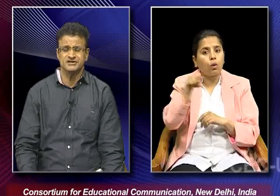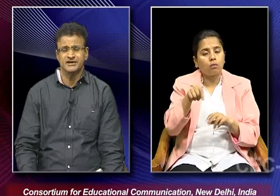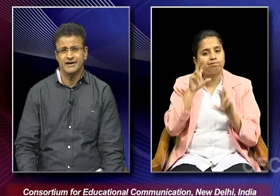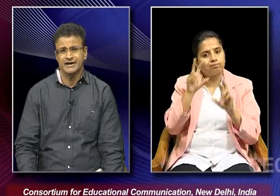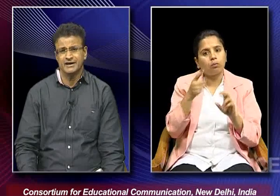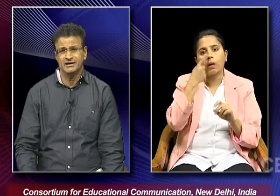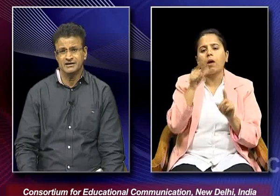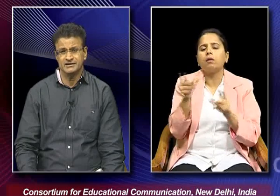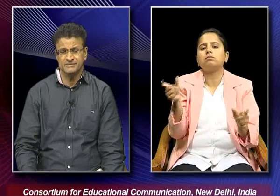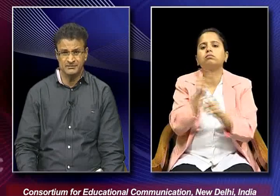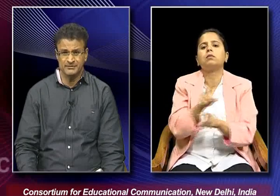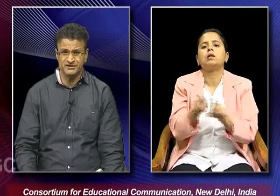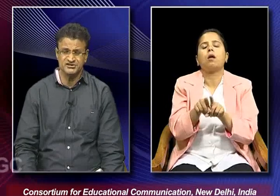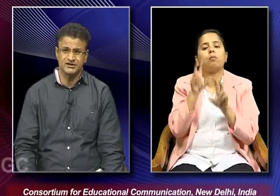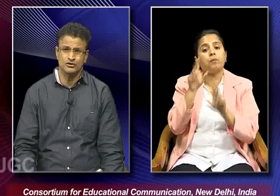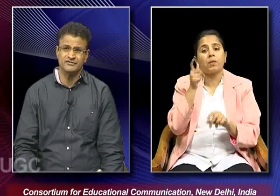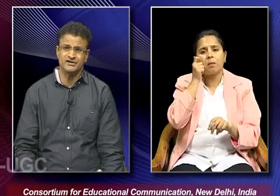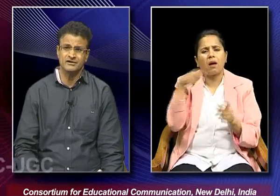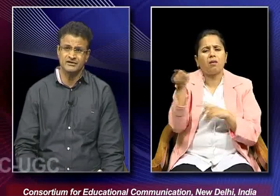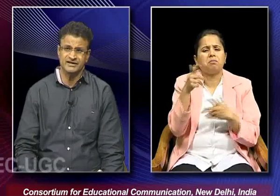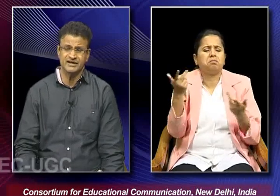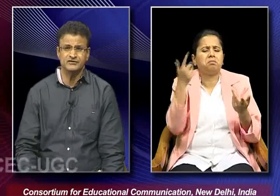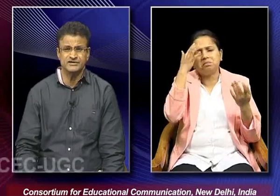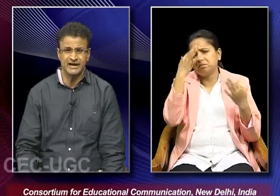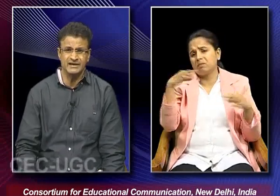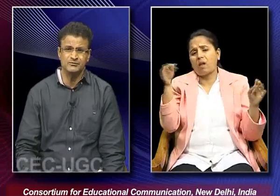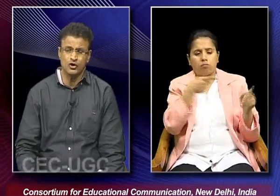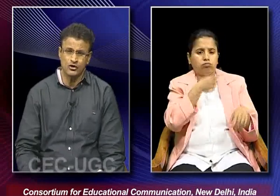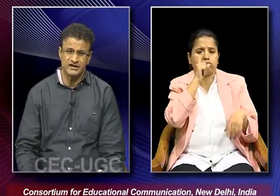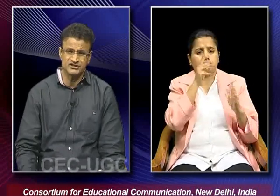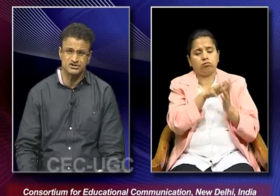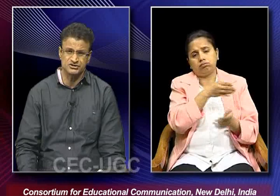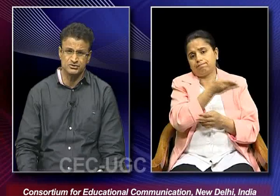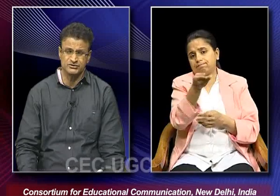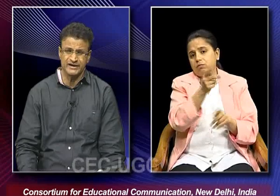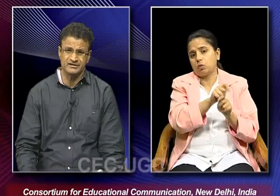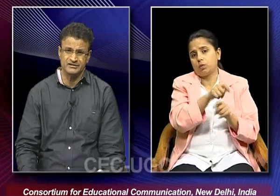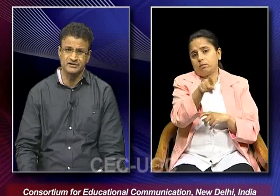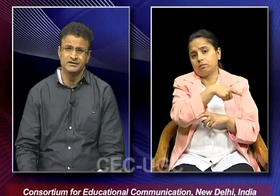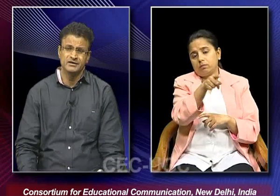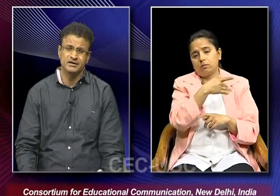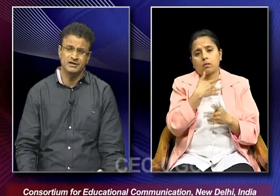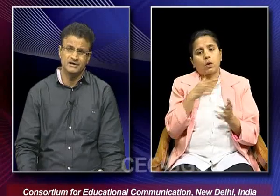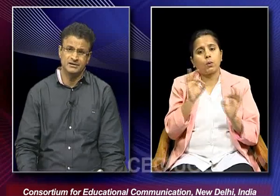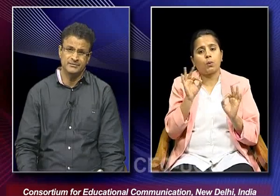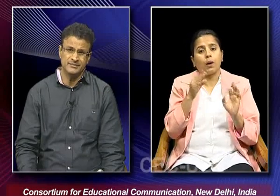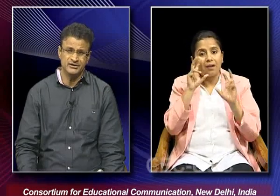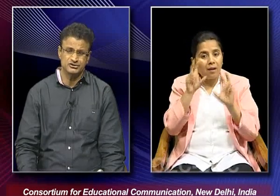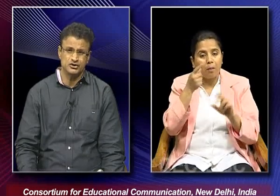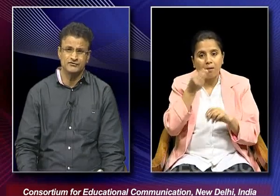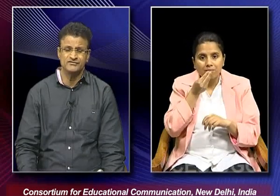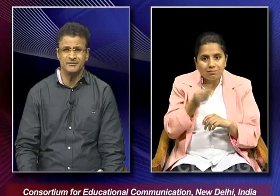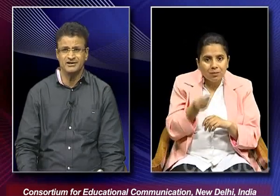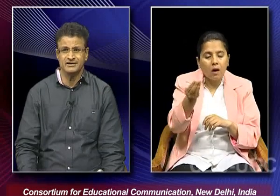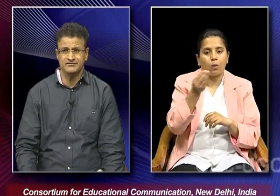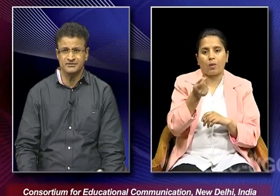parents. And the male members, they are not giving that kind of a time or attention to the elder members